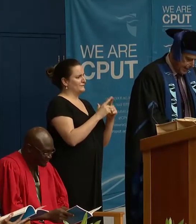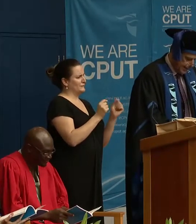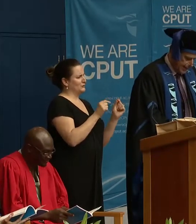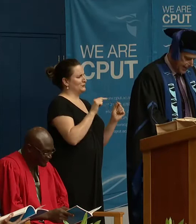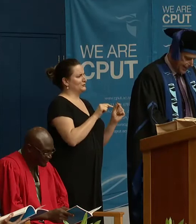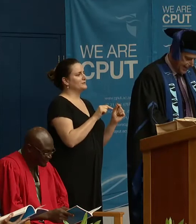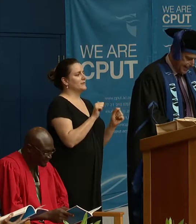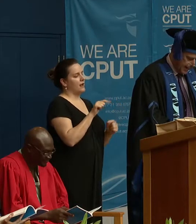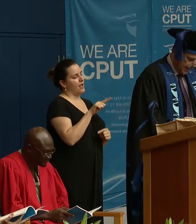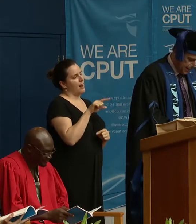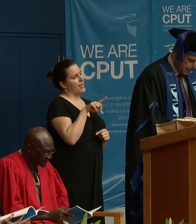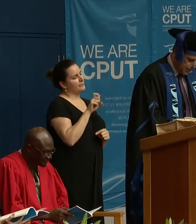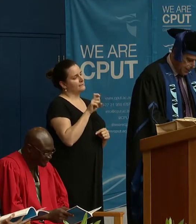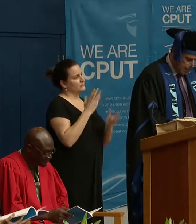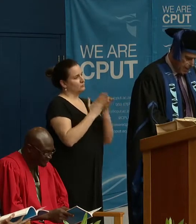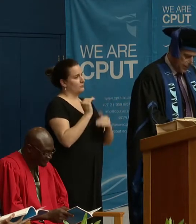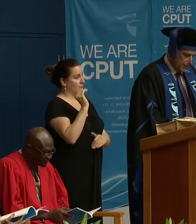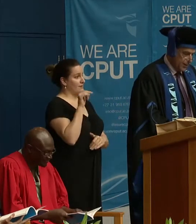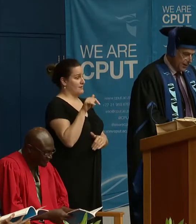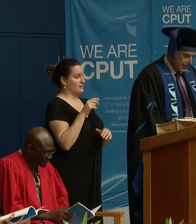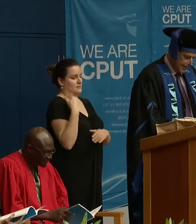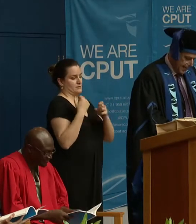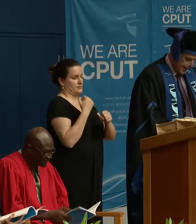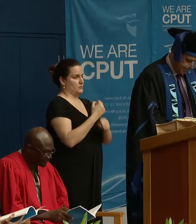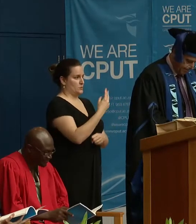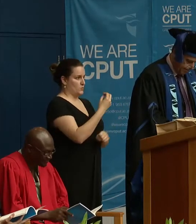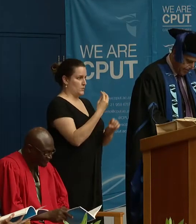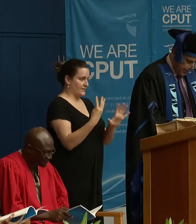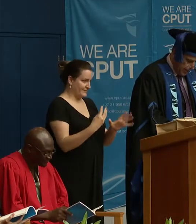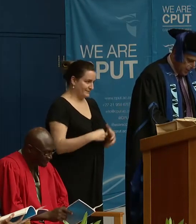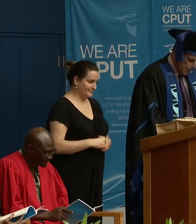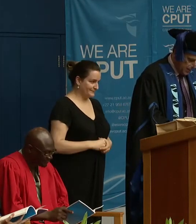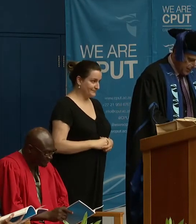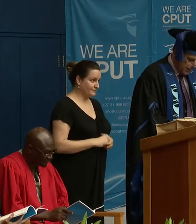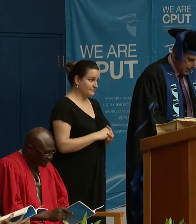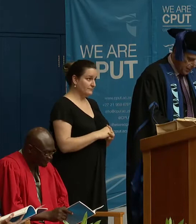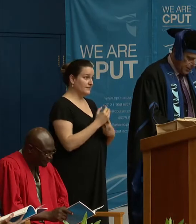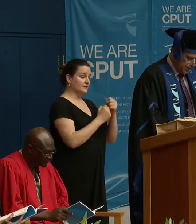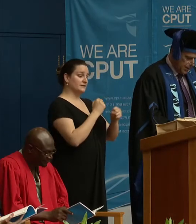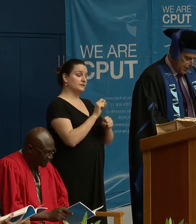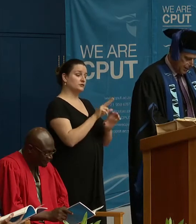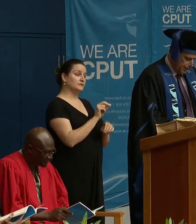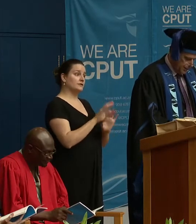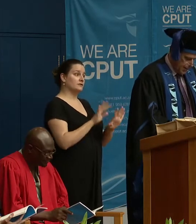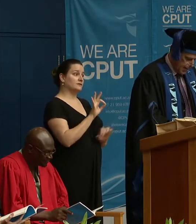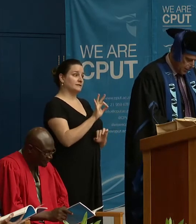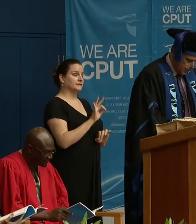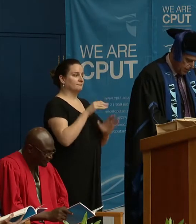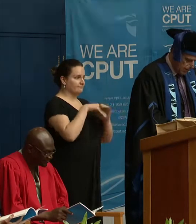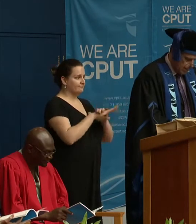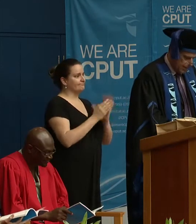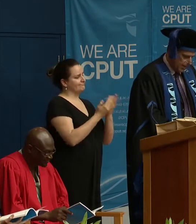at Alexander Sinton High School in 2009. In 2013, she registered for the